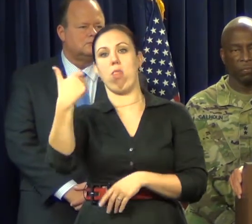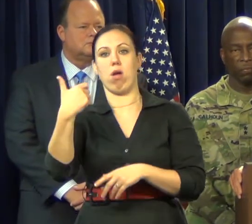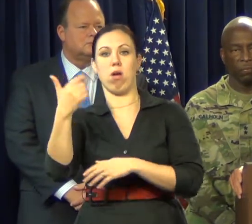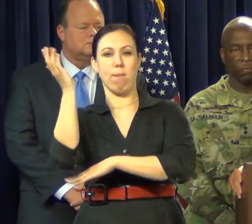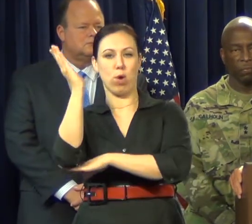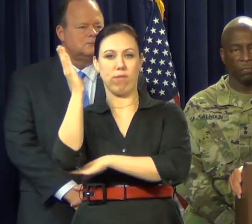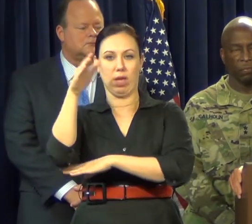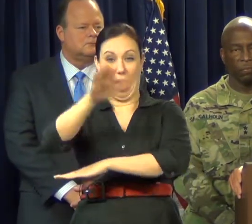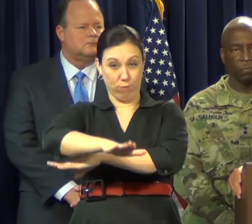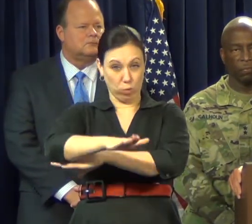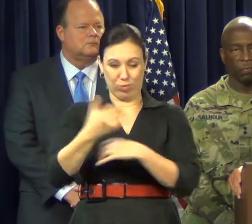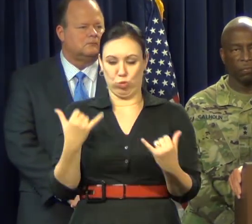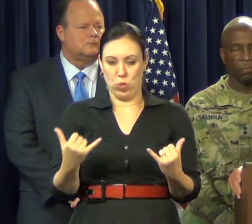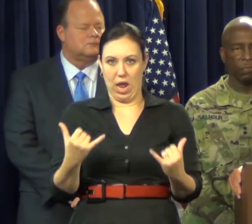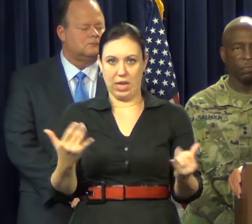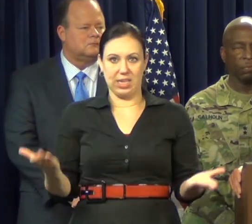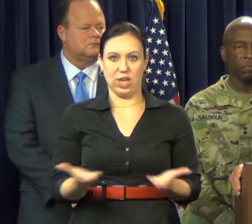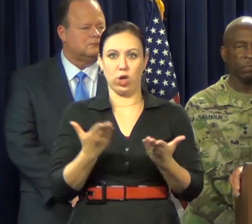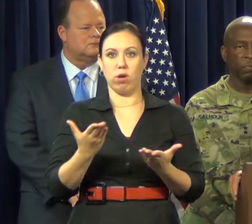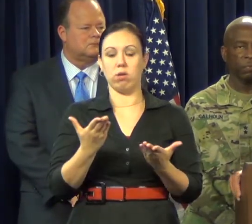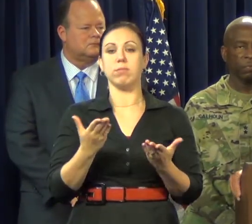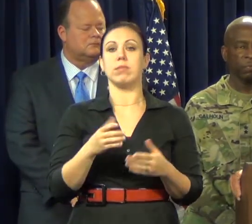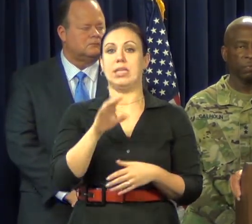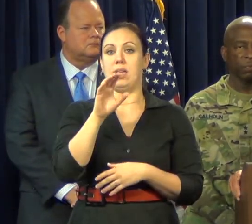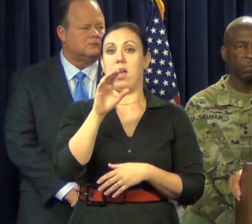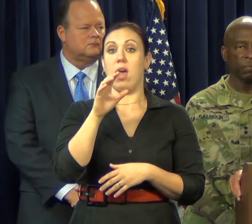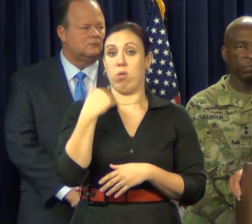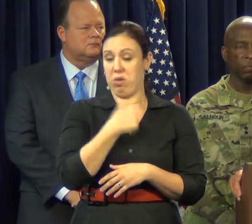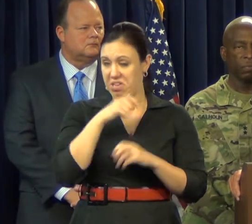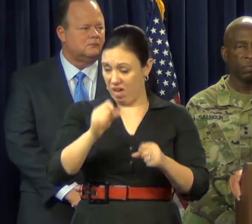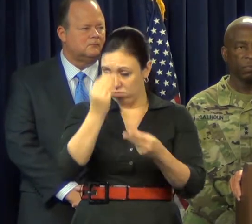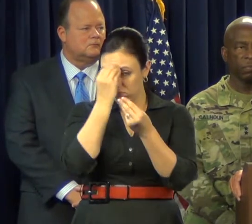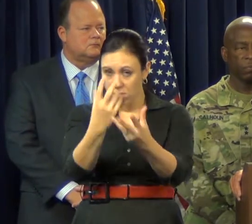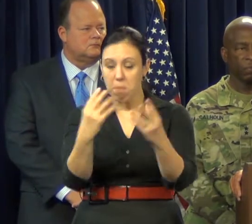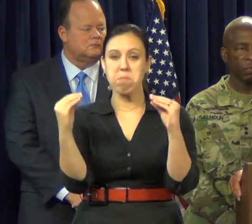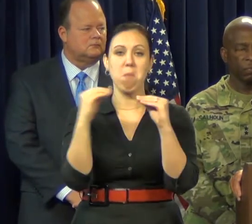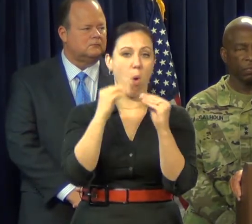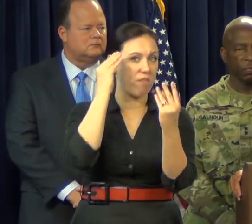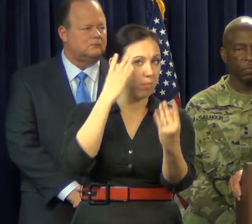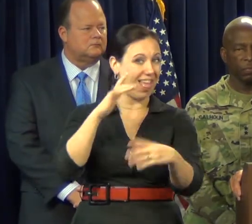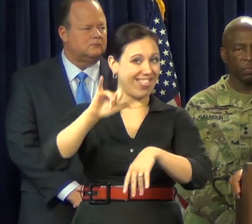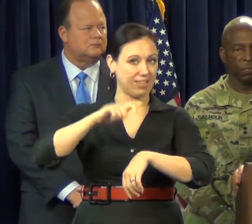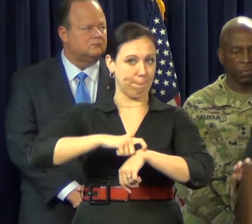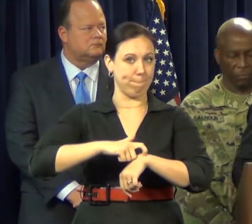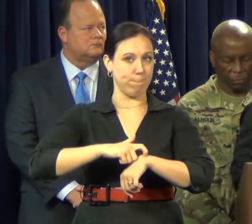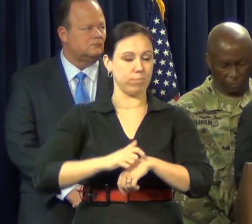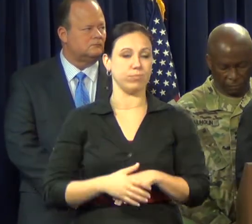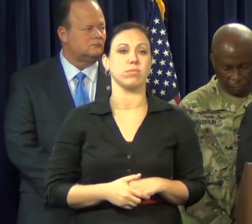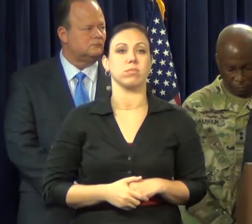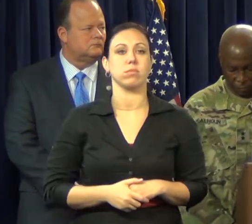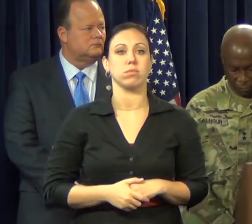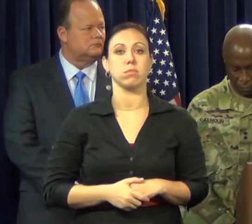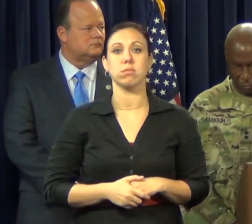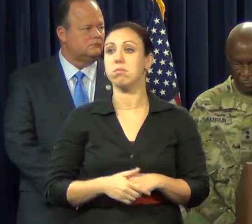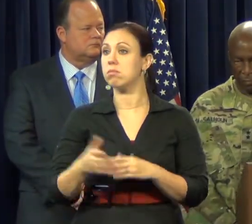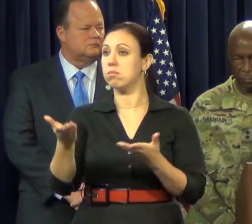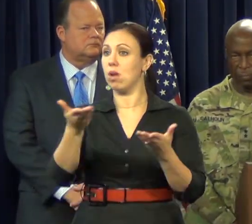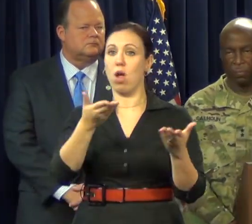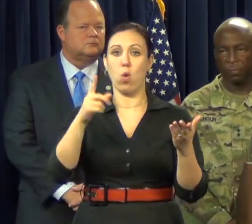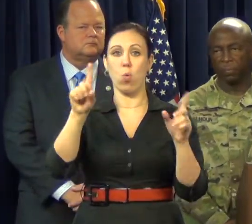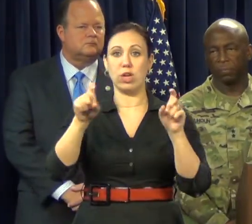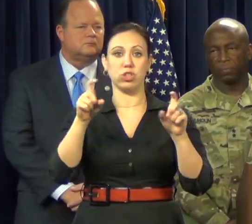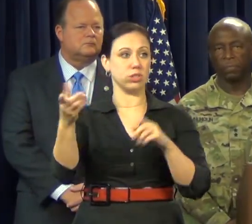this afternoon here at our EOC, and we'll be able to communicate more information at that time. We can answer any questions that anybody